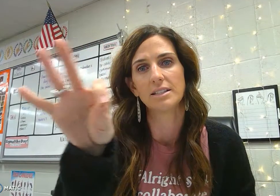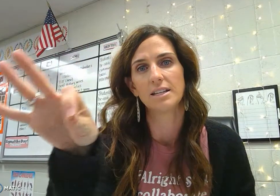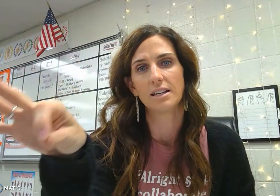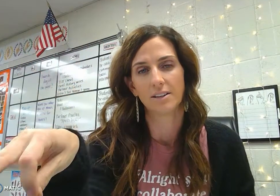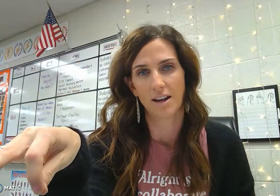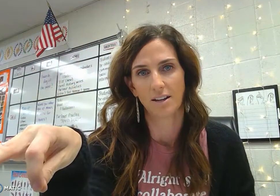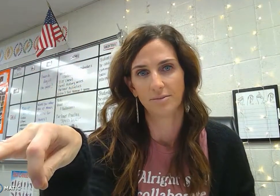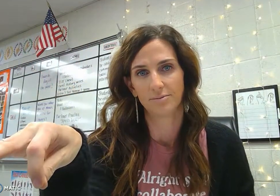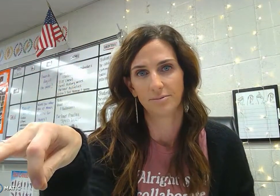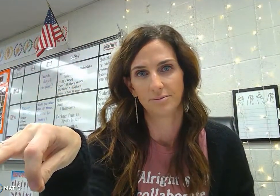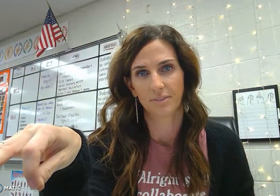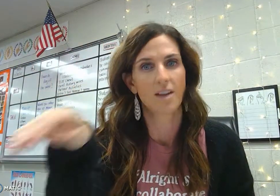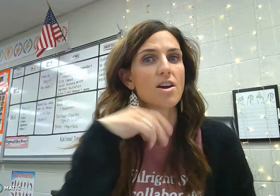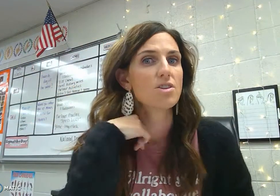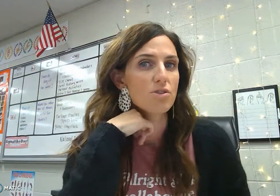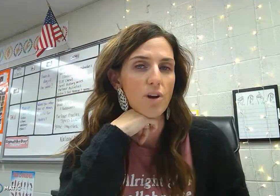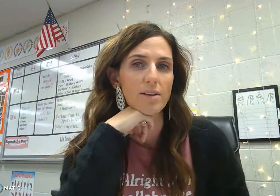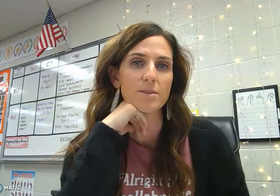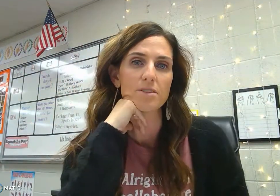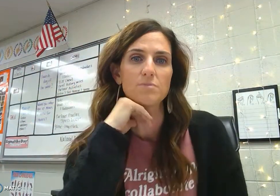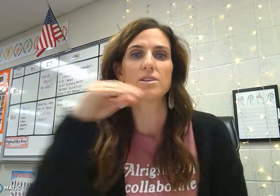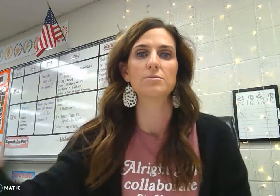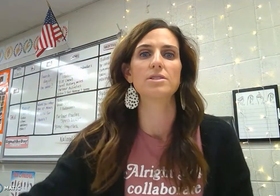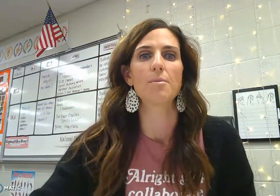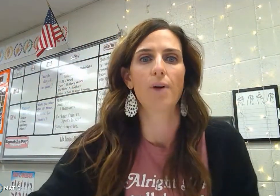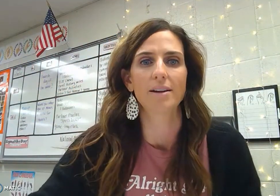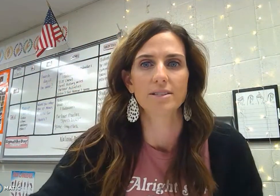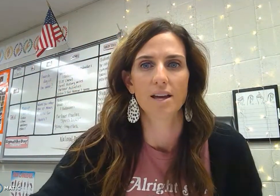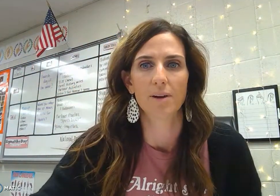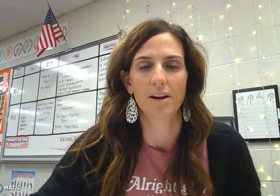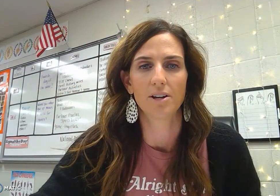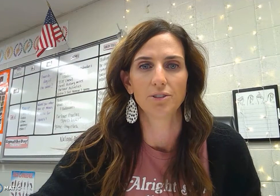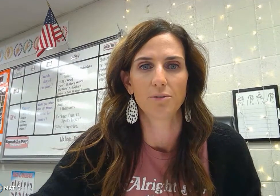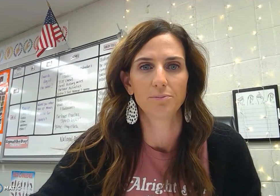999. Okay, so try some of those bigger numbers and practice them on your own.